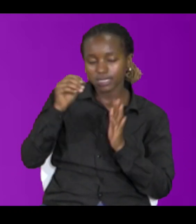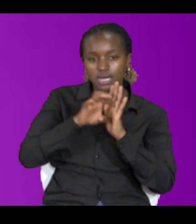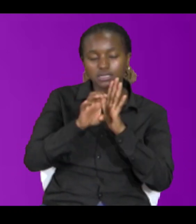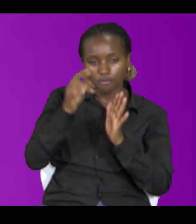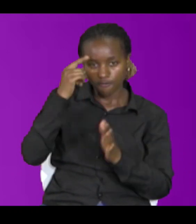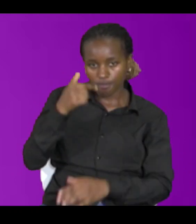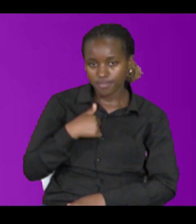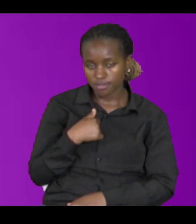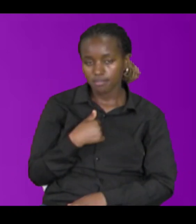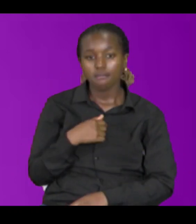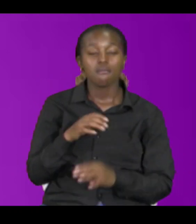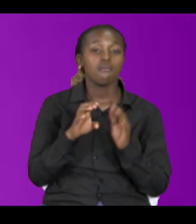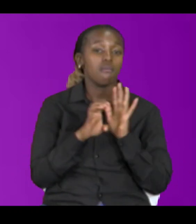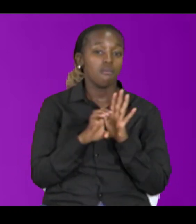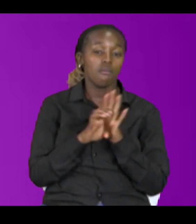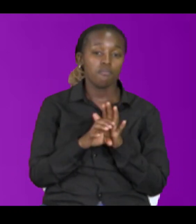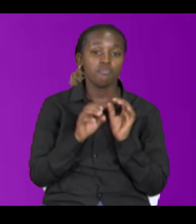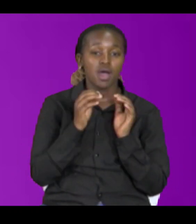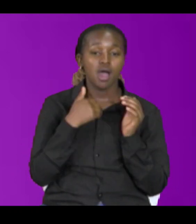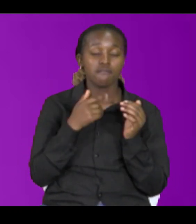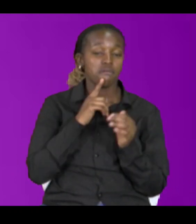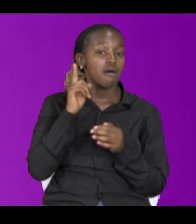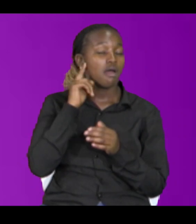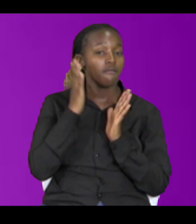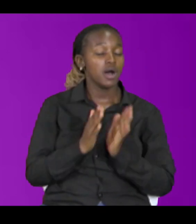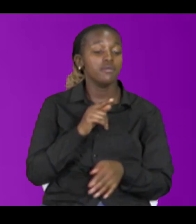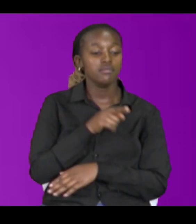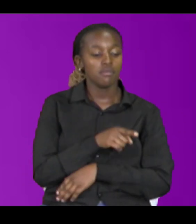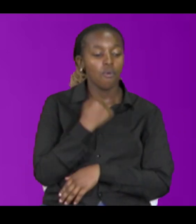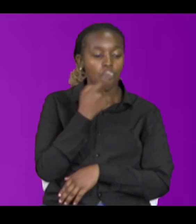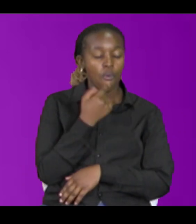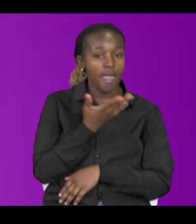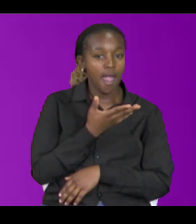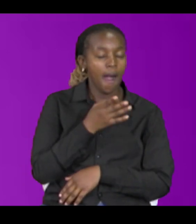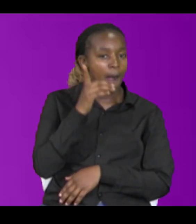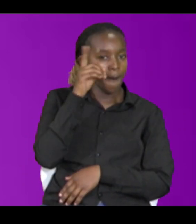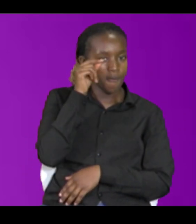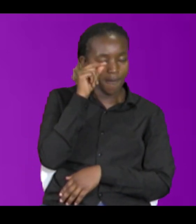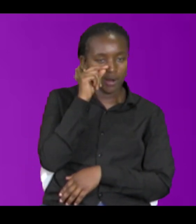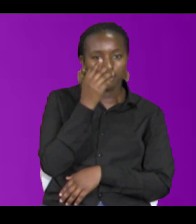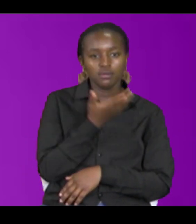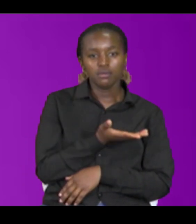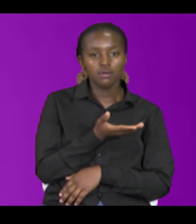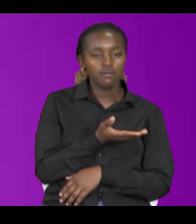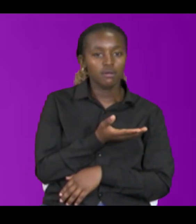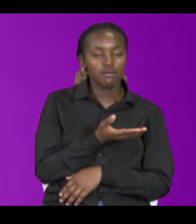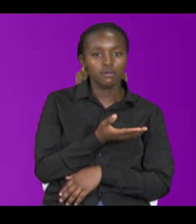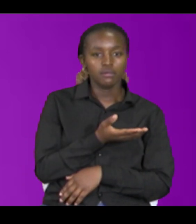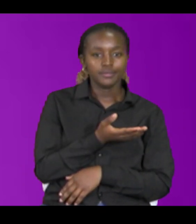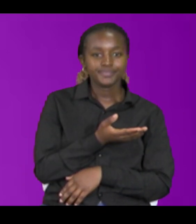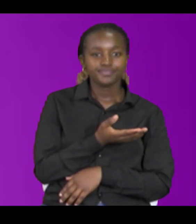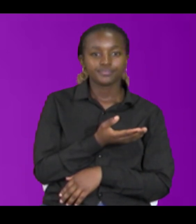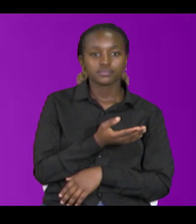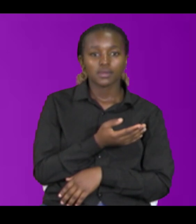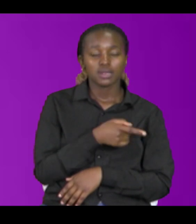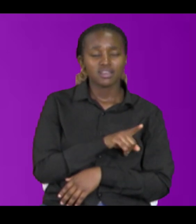say this deaf person is in Mombasa and he